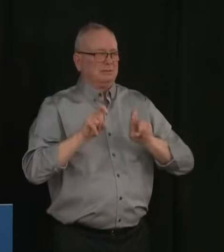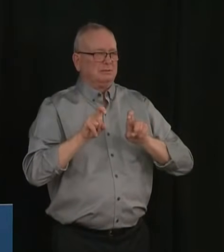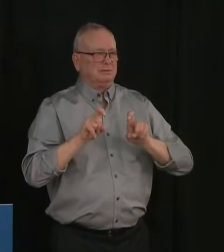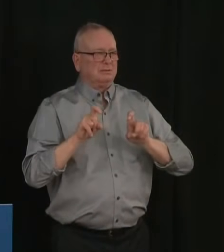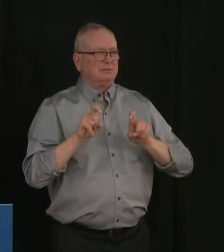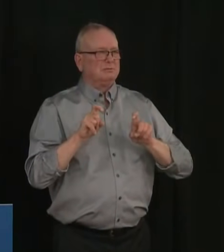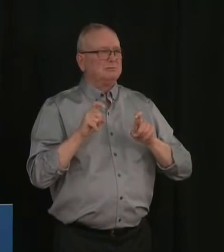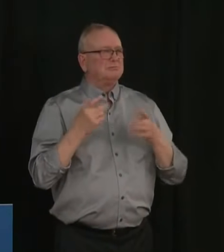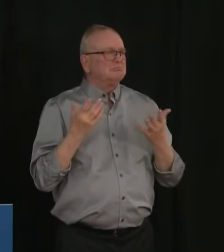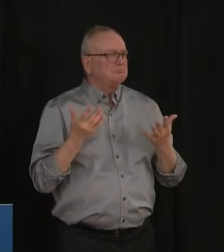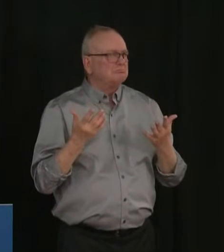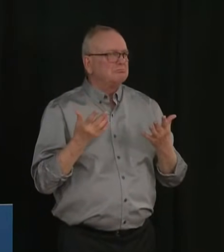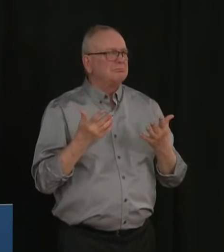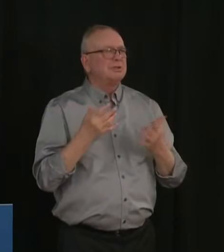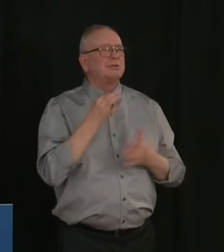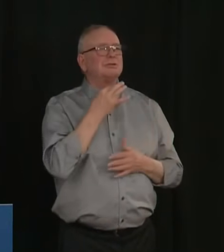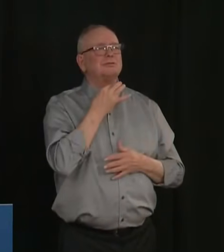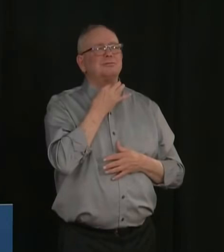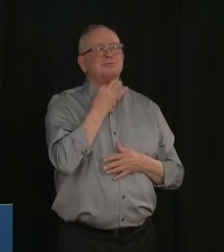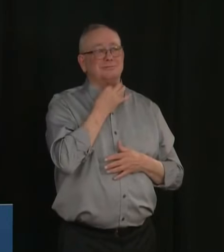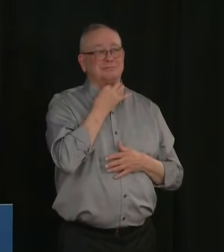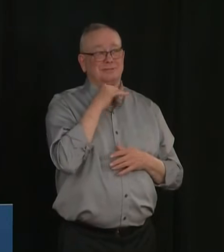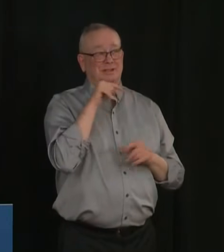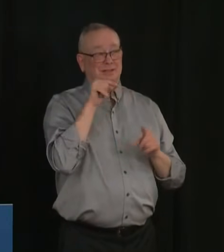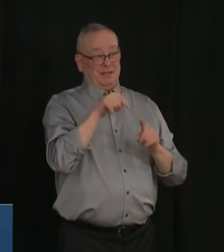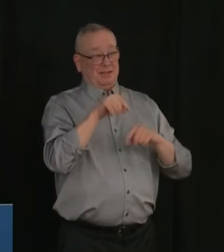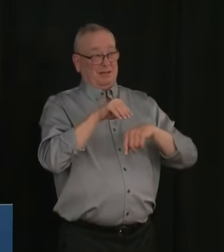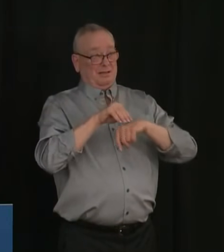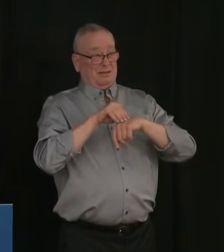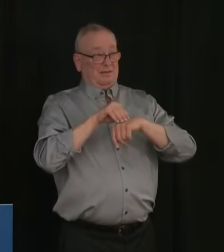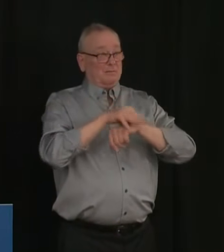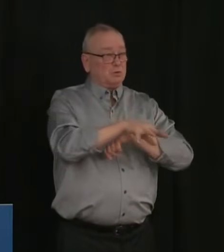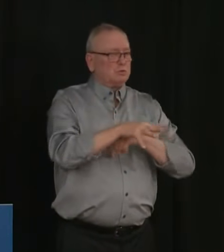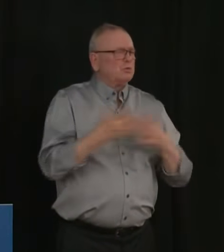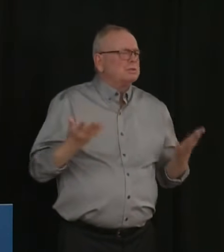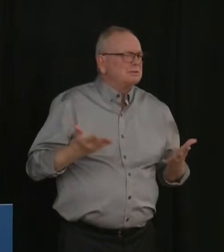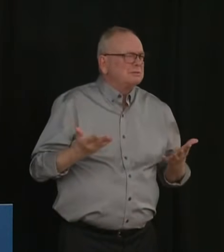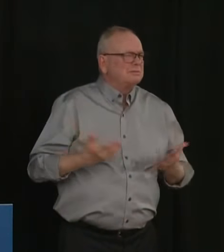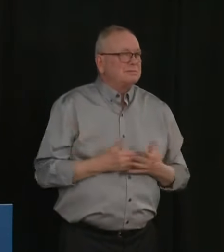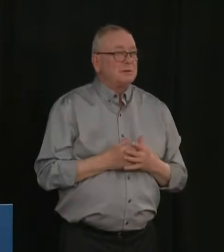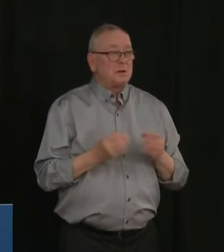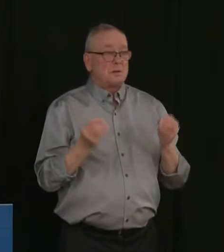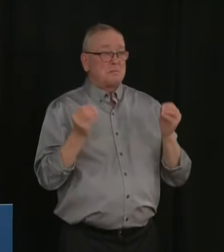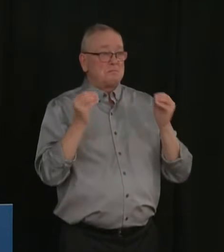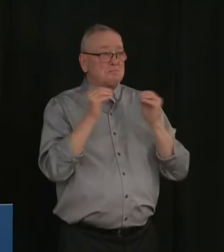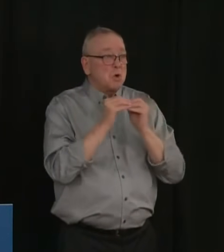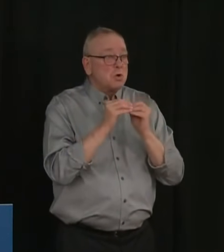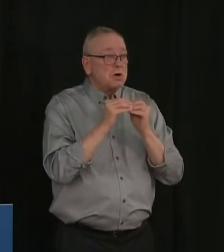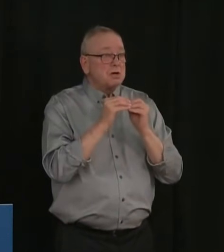what kind of difference do you think that might make in being able to get some of the variants under control?